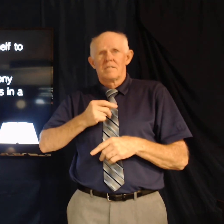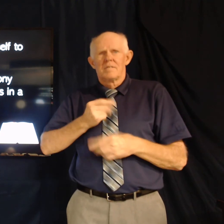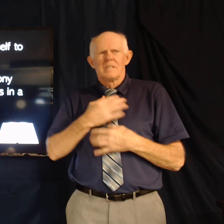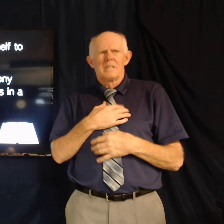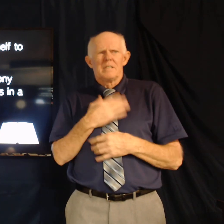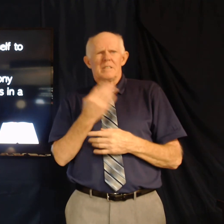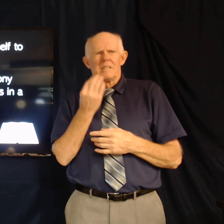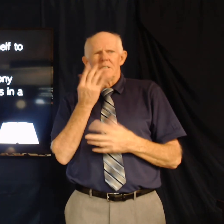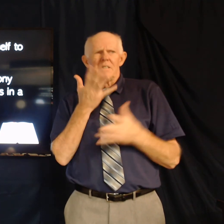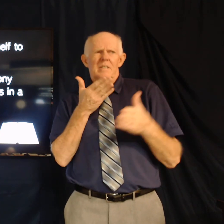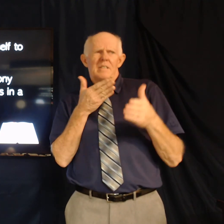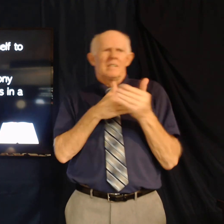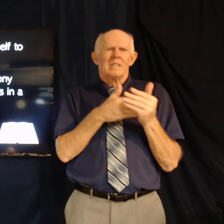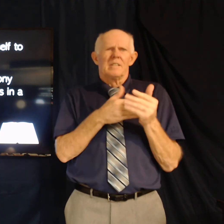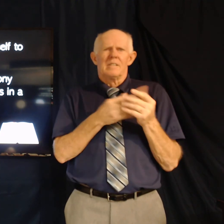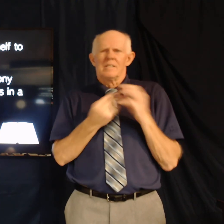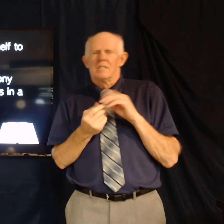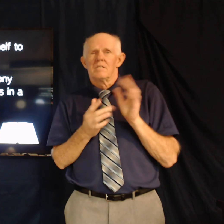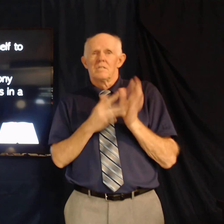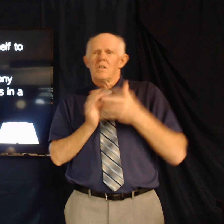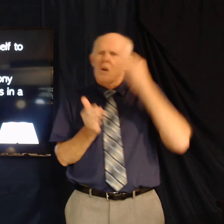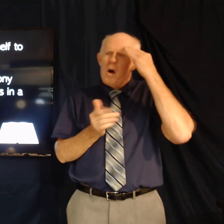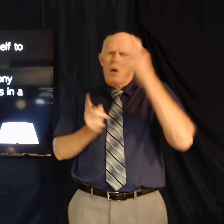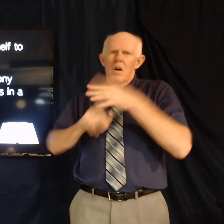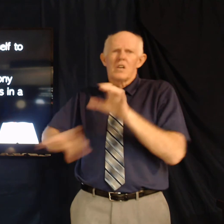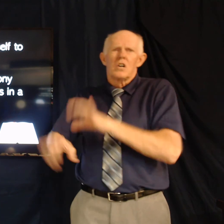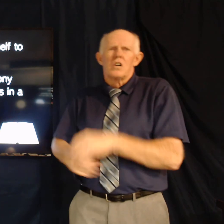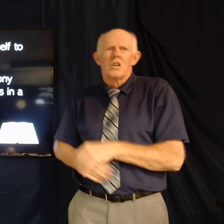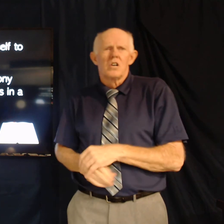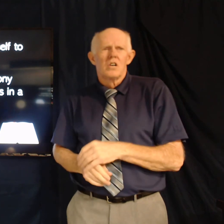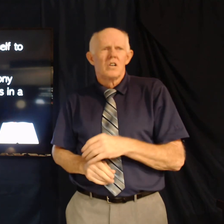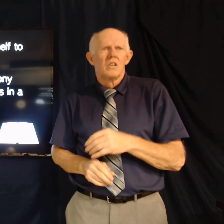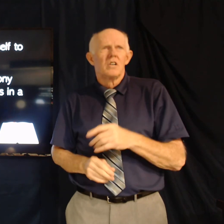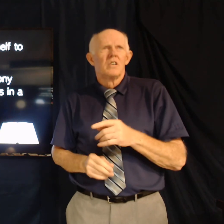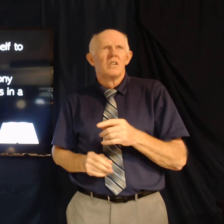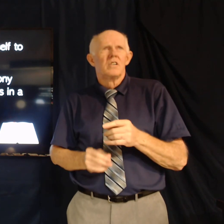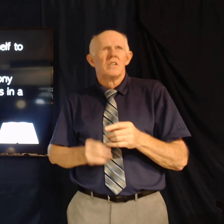He knew their pride. He knew those who were against Him.